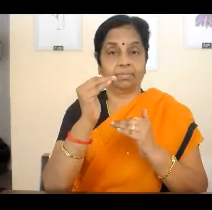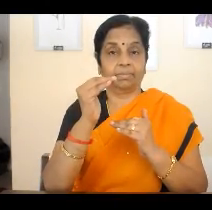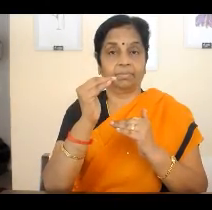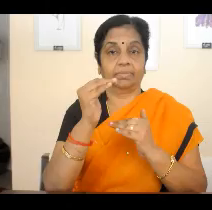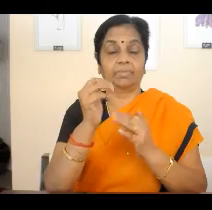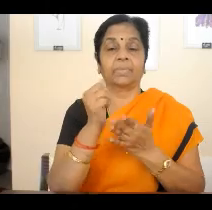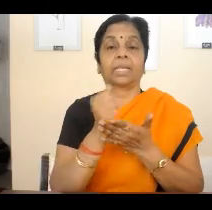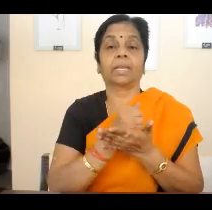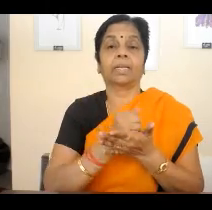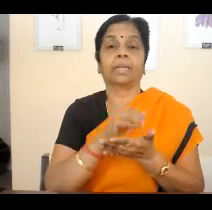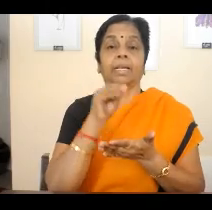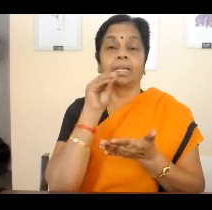training and schemes